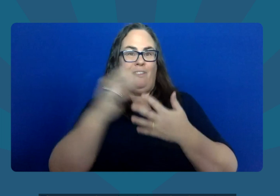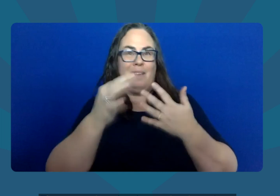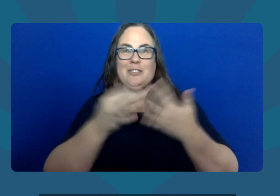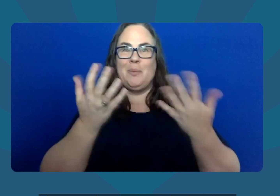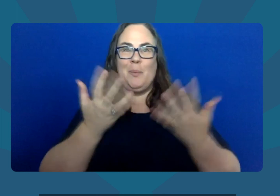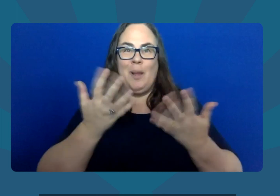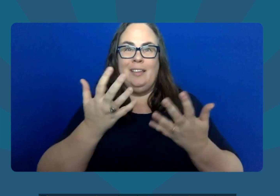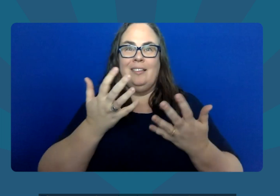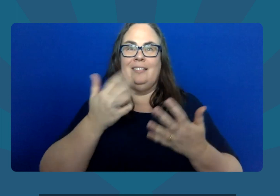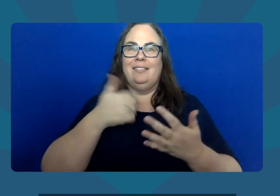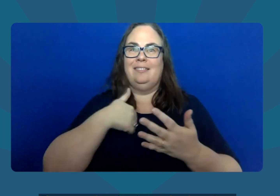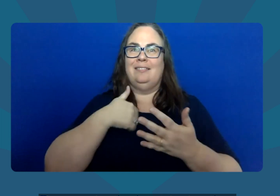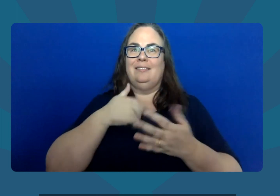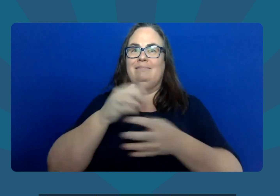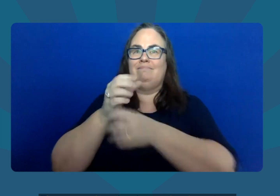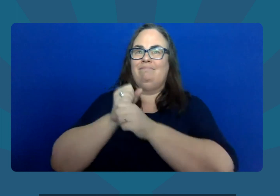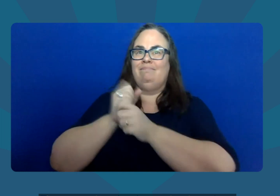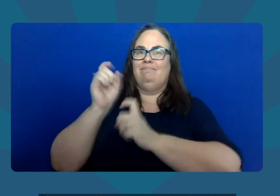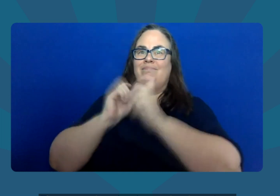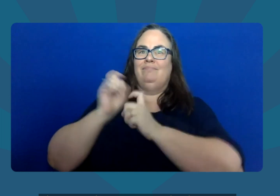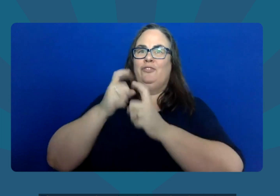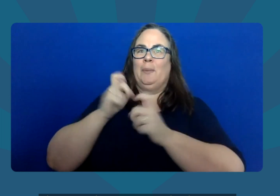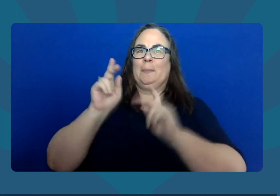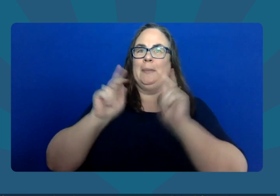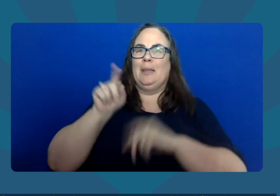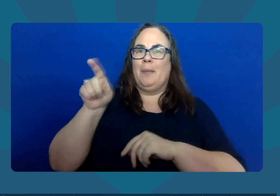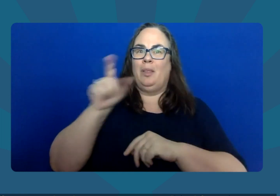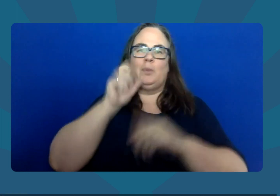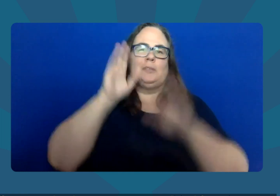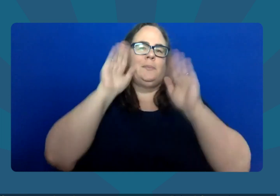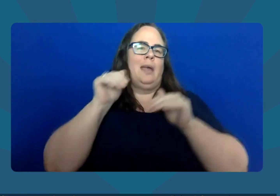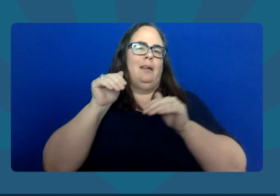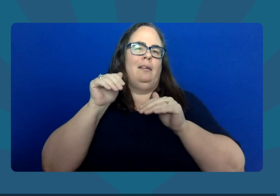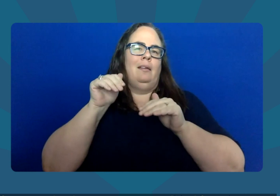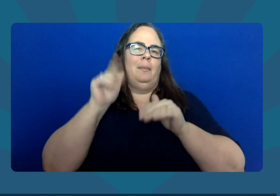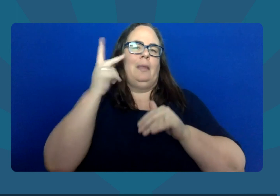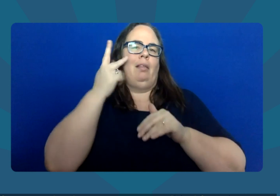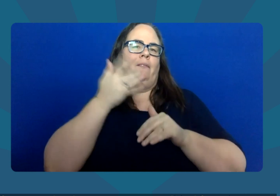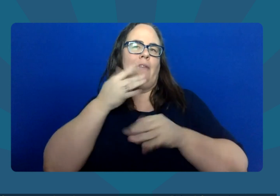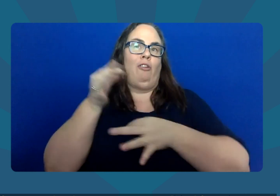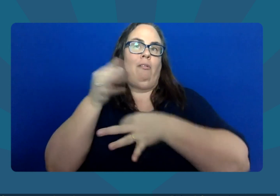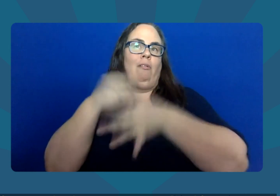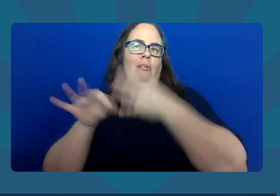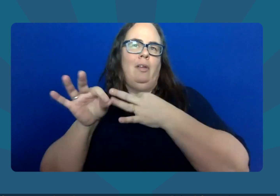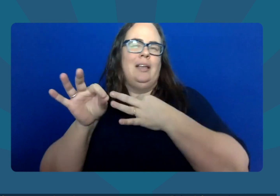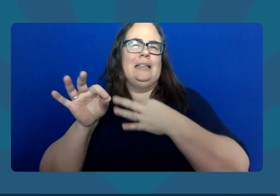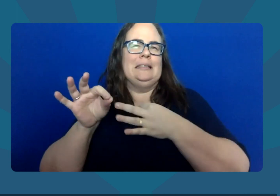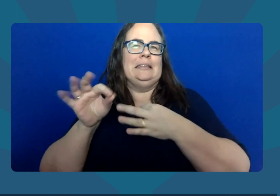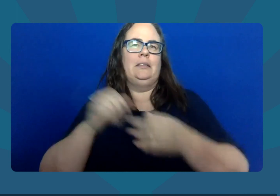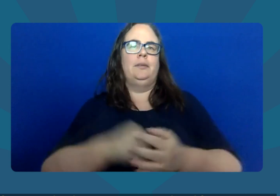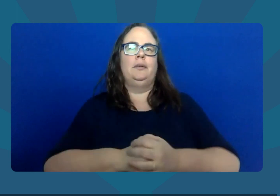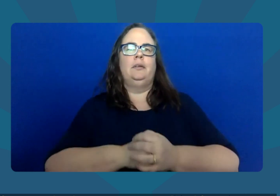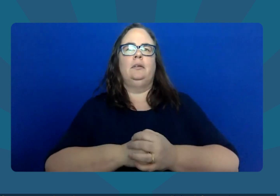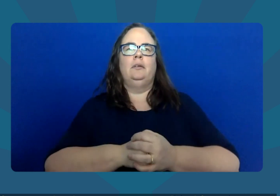The second option is to take donations from people who may expect a political favor